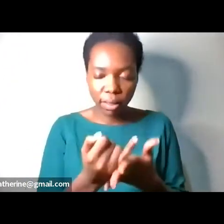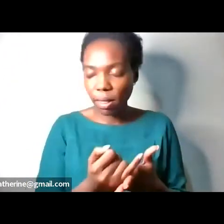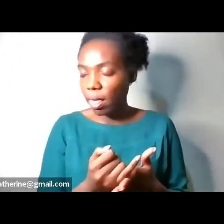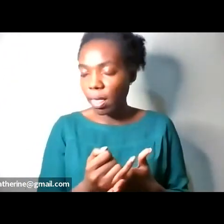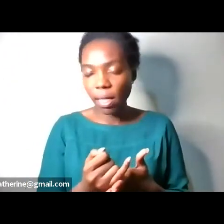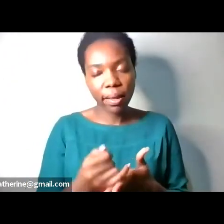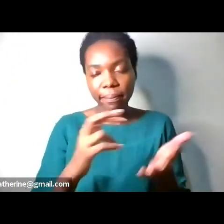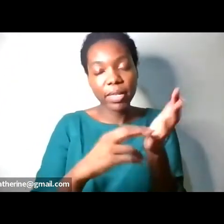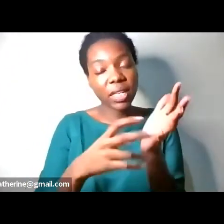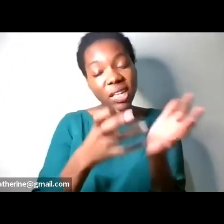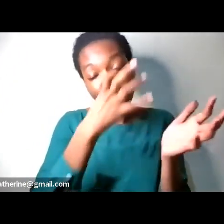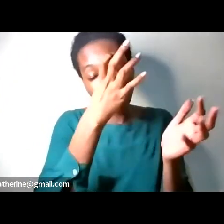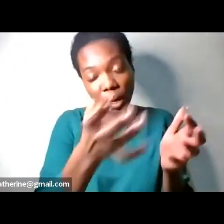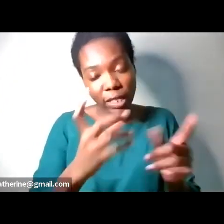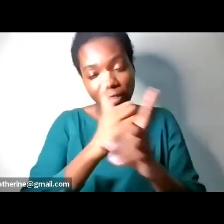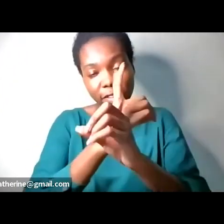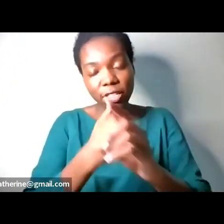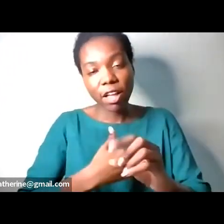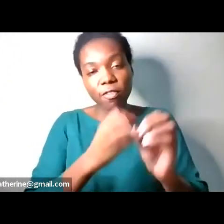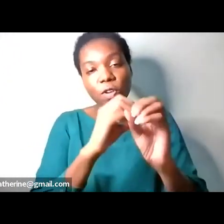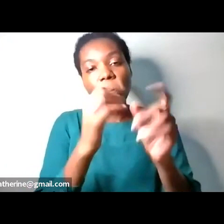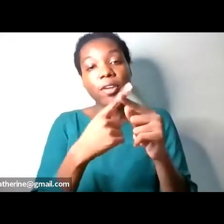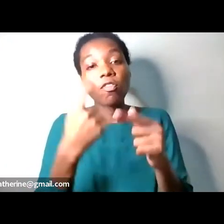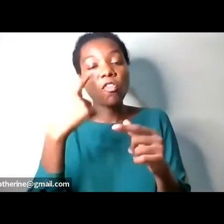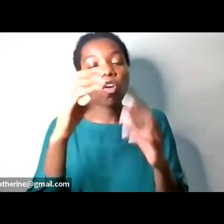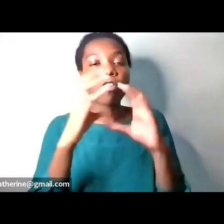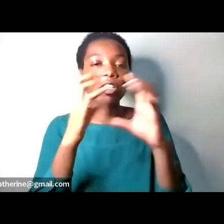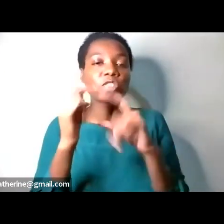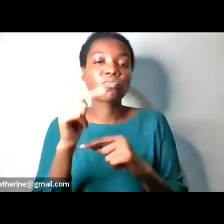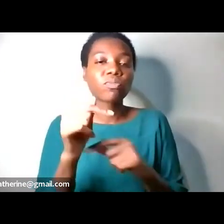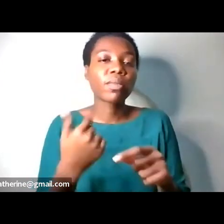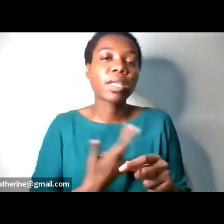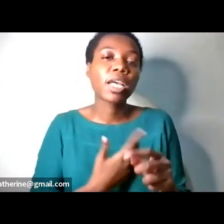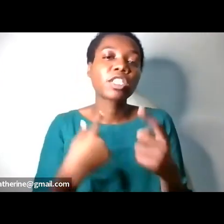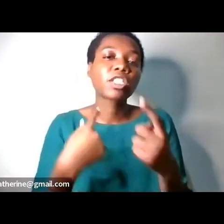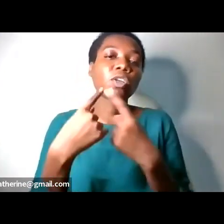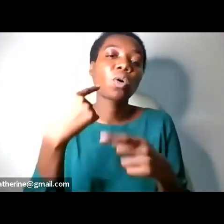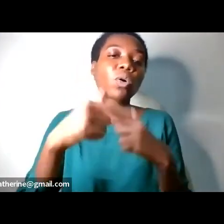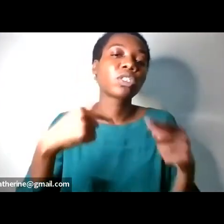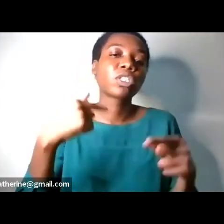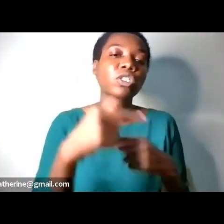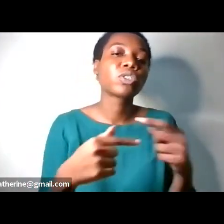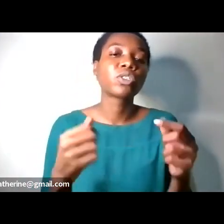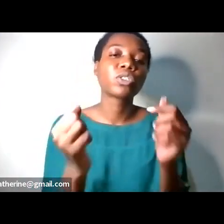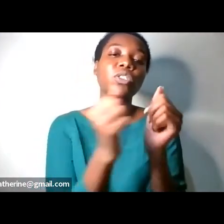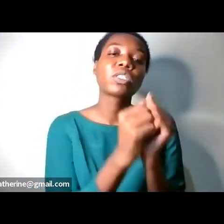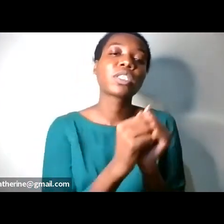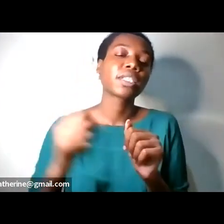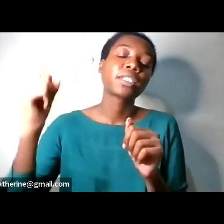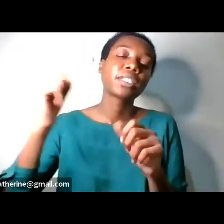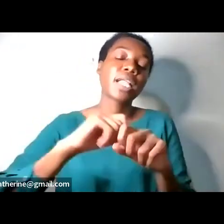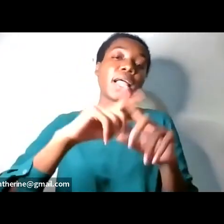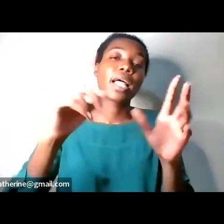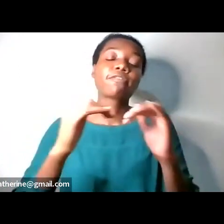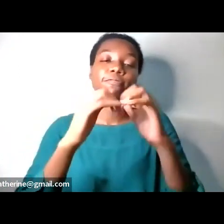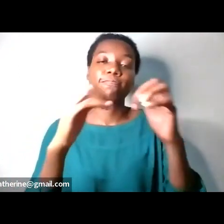no defense. So for this conversation, you can continue the conversation with Star Discover separately. They've shared